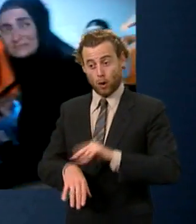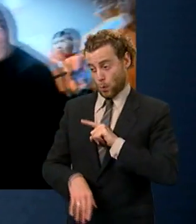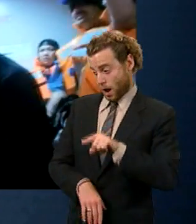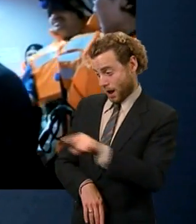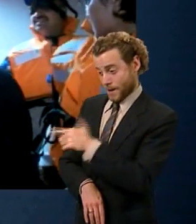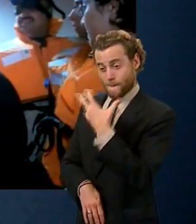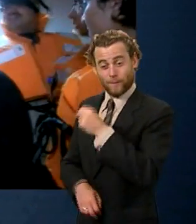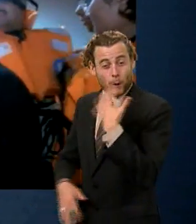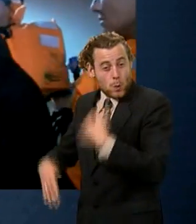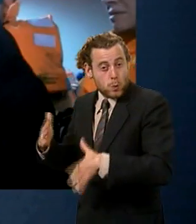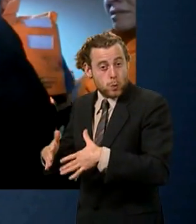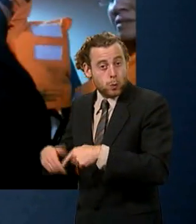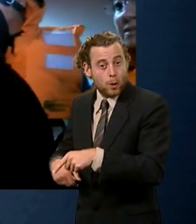wounded.